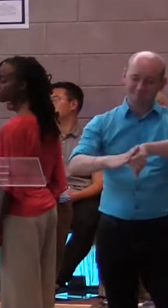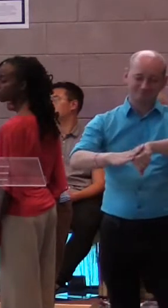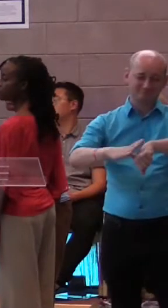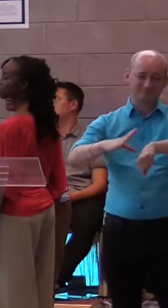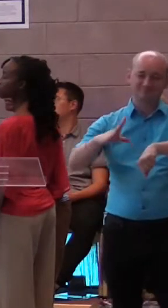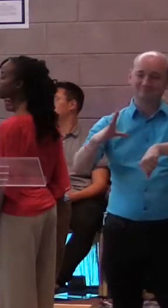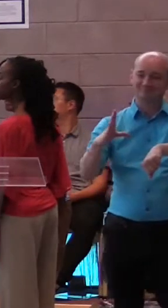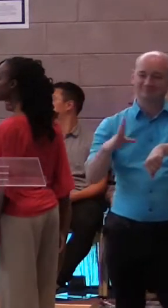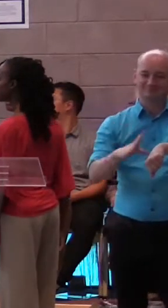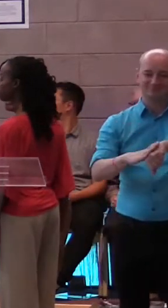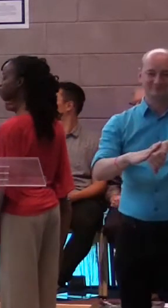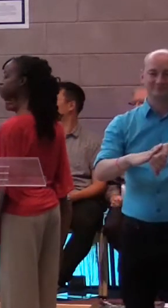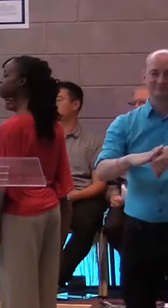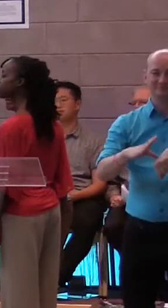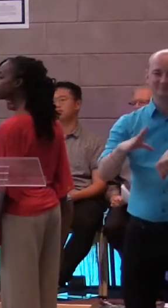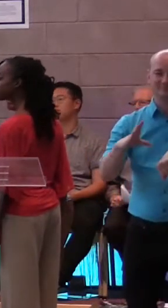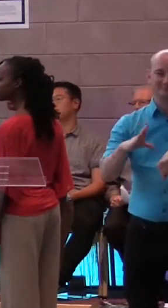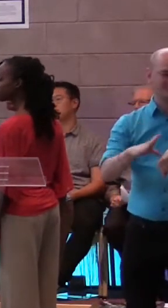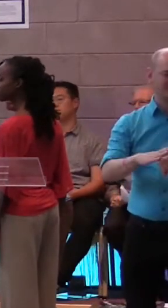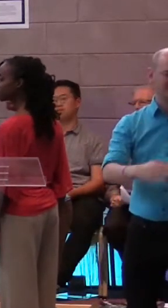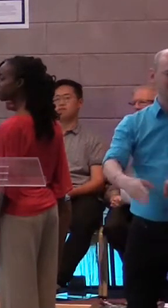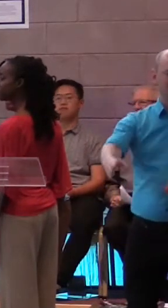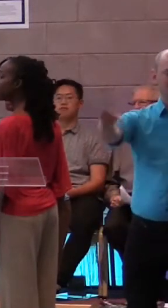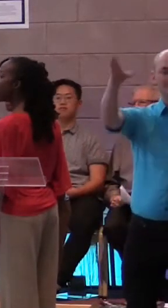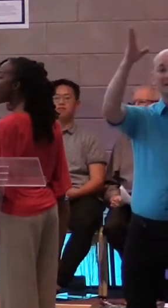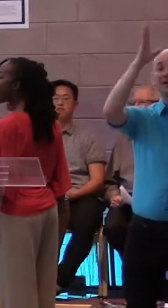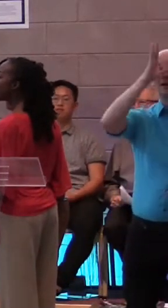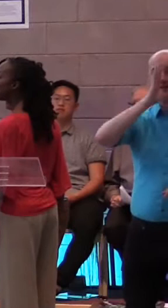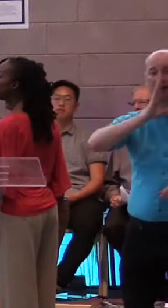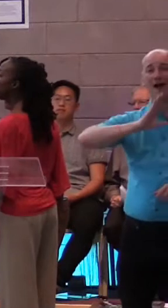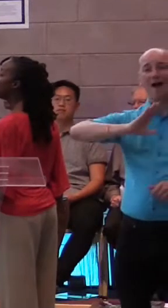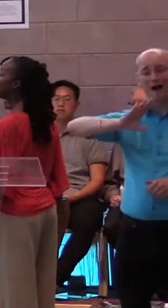But a little